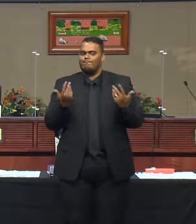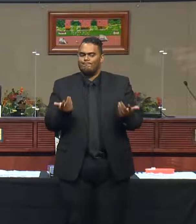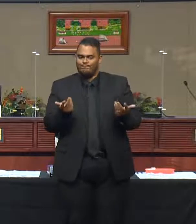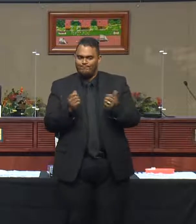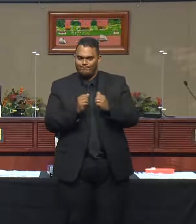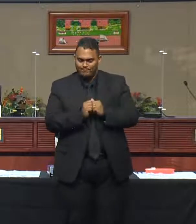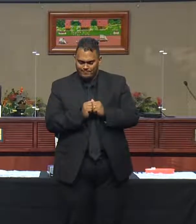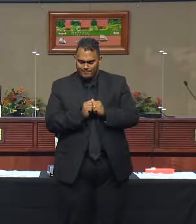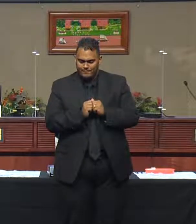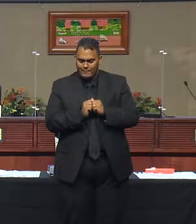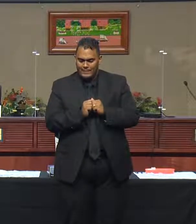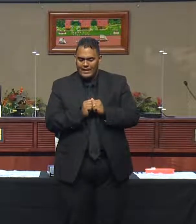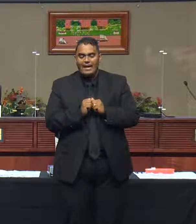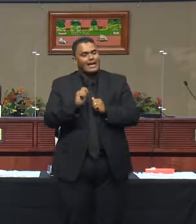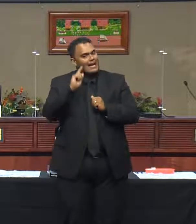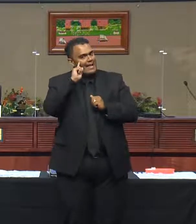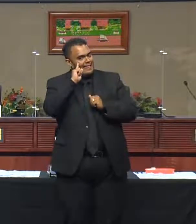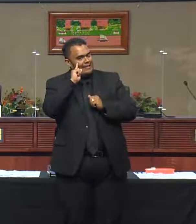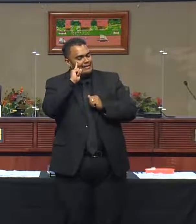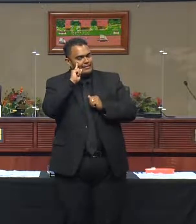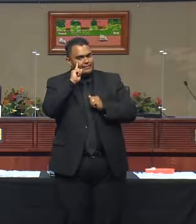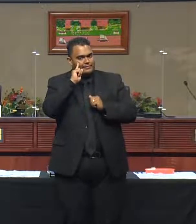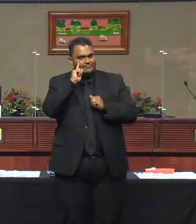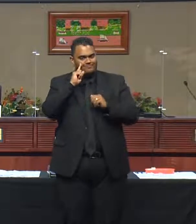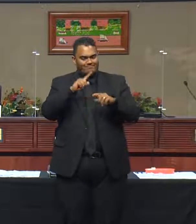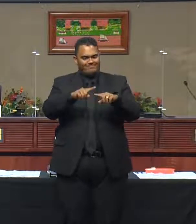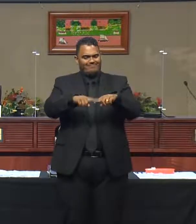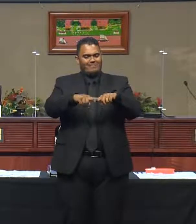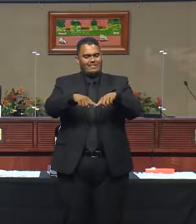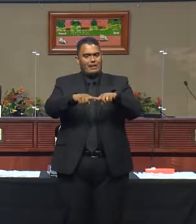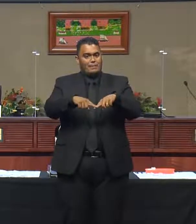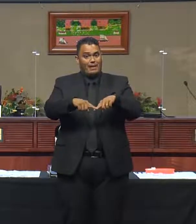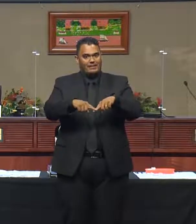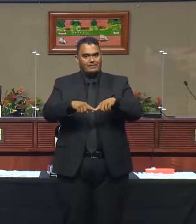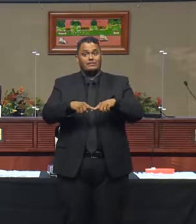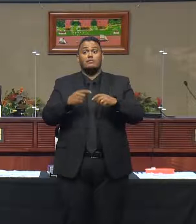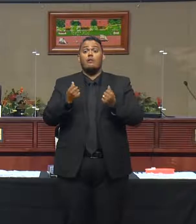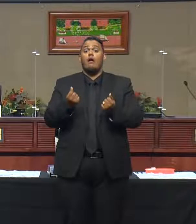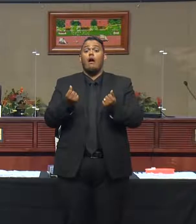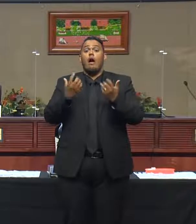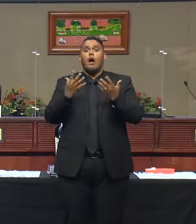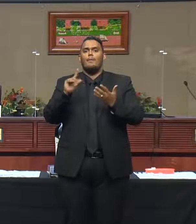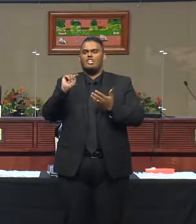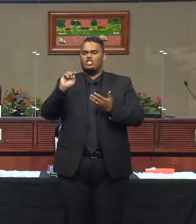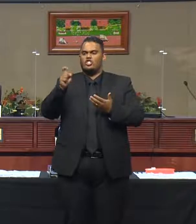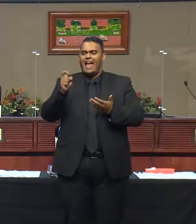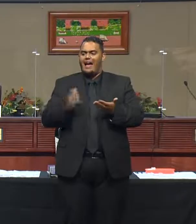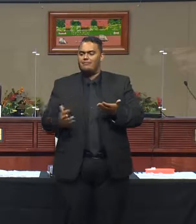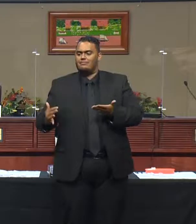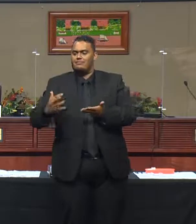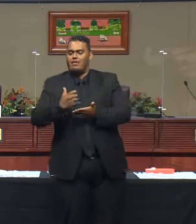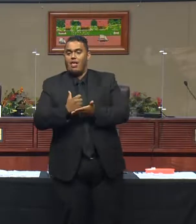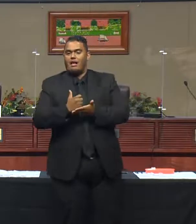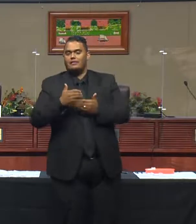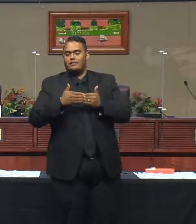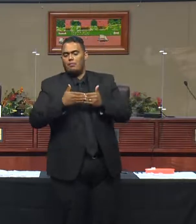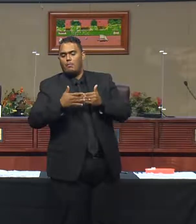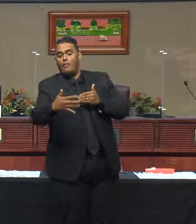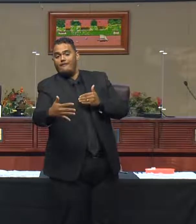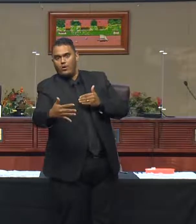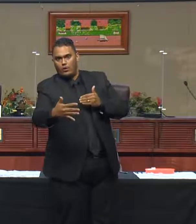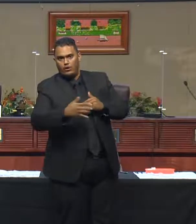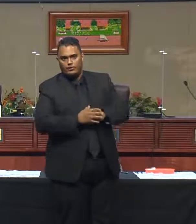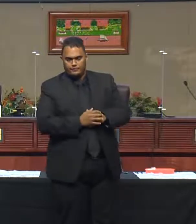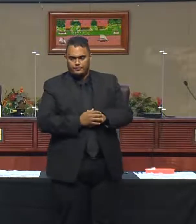Well, I think it's going to depend on collections going forward for the main part.